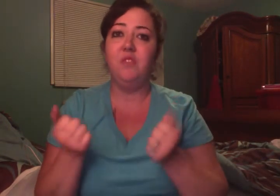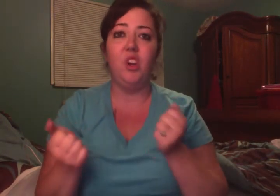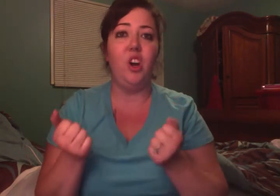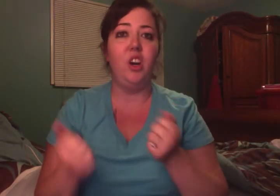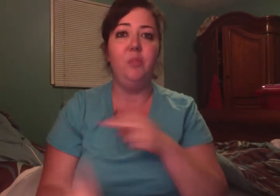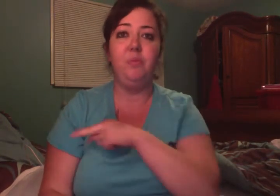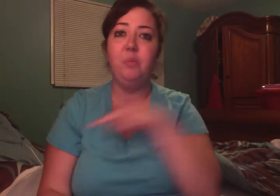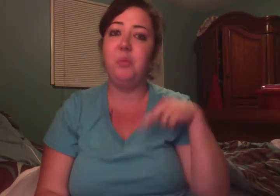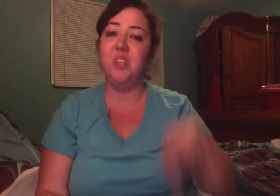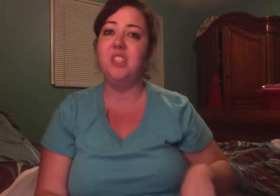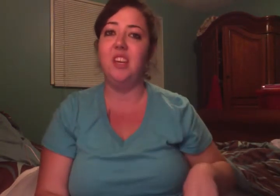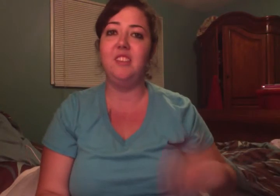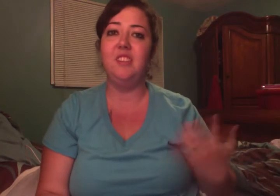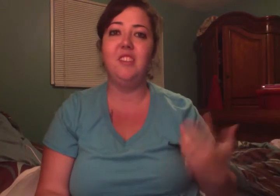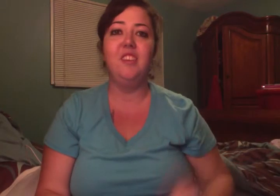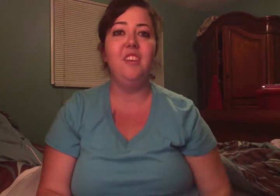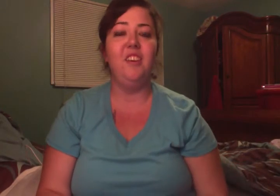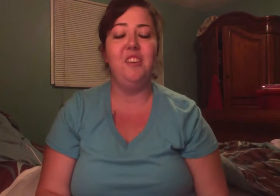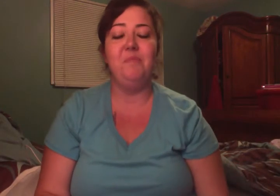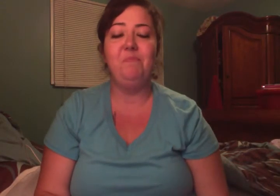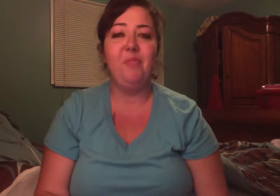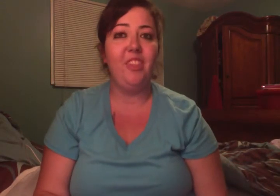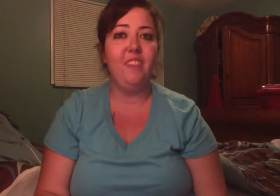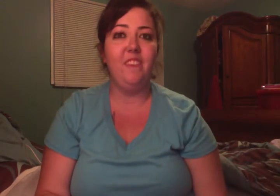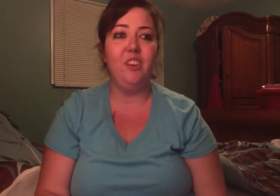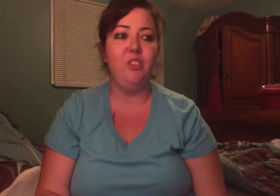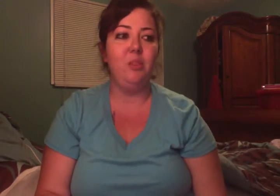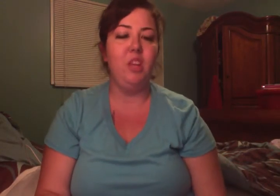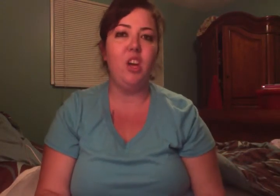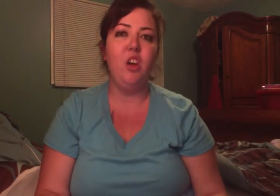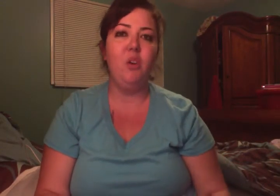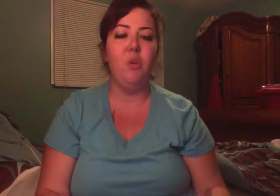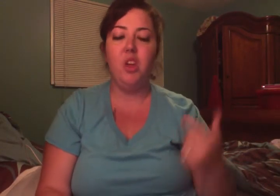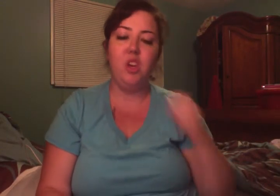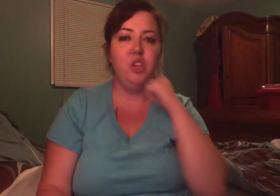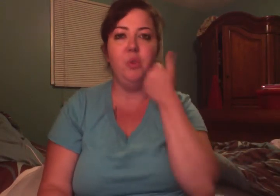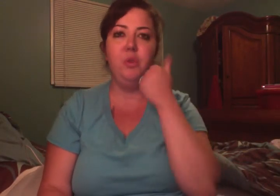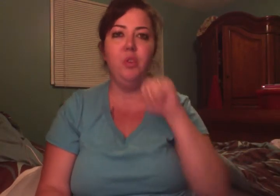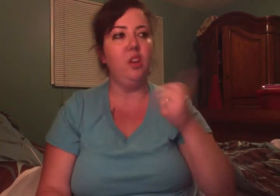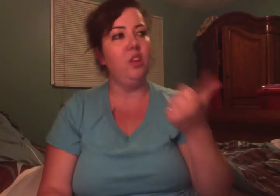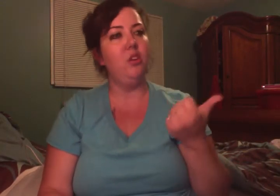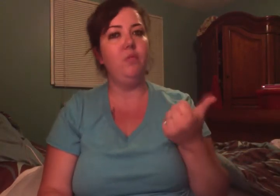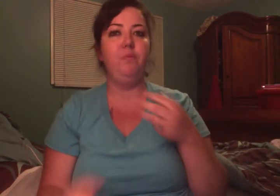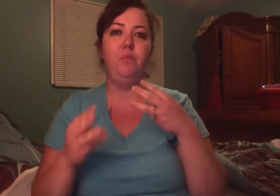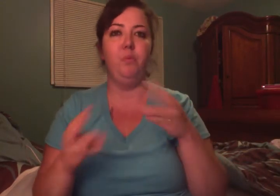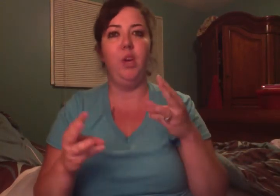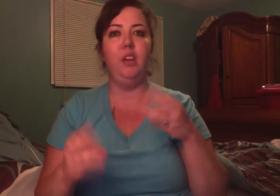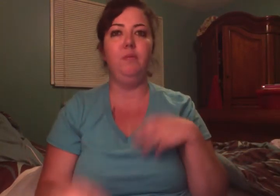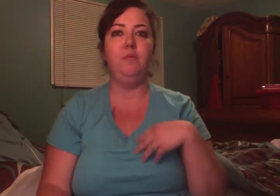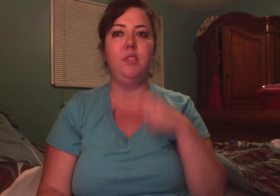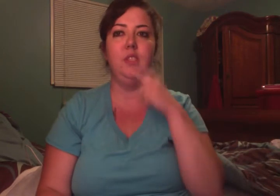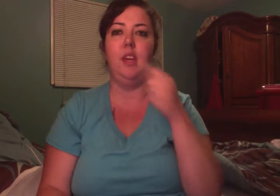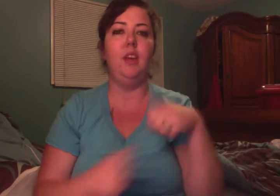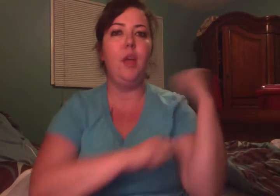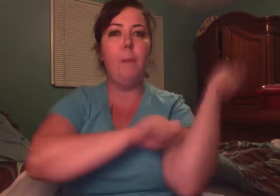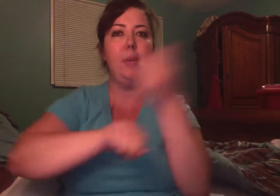car, princess, um, they'll be like, oh, cool, another way to say baseball